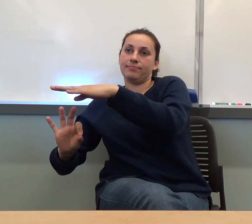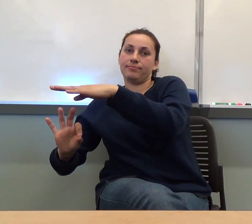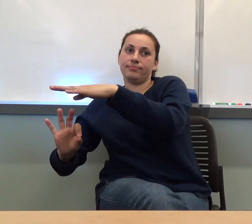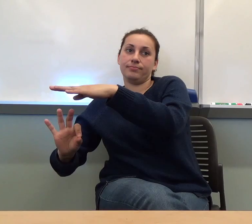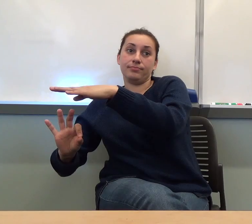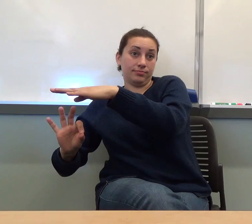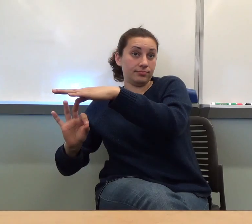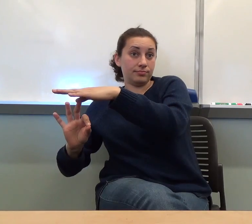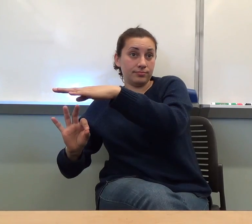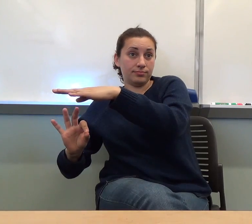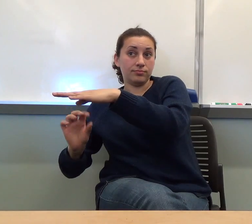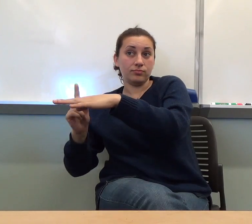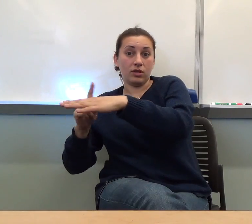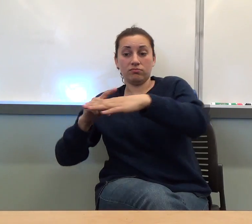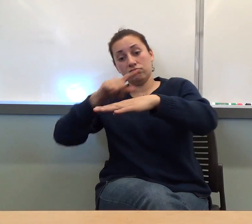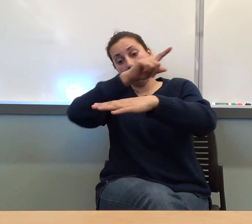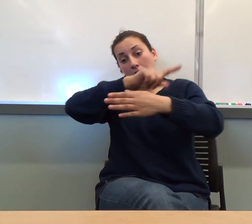Okay, we get some cancellation going on there.